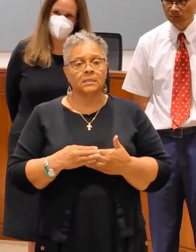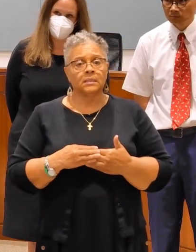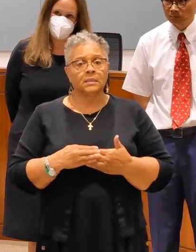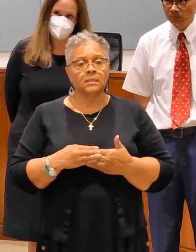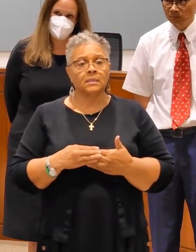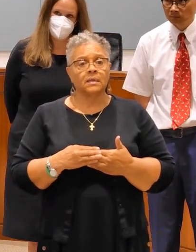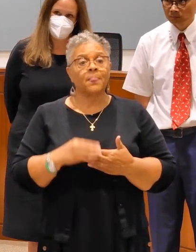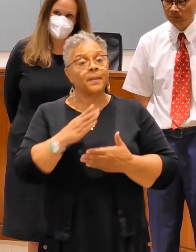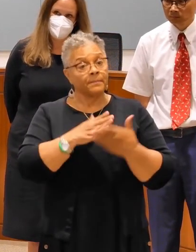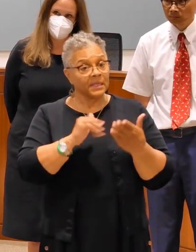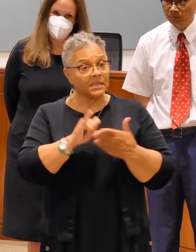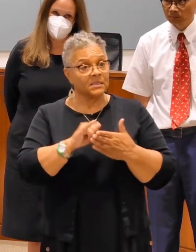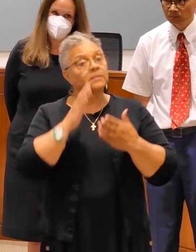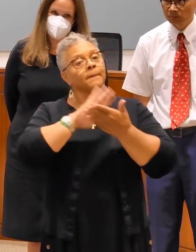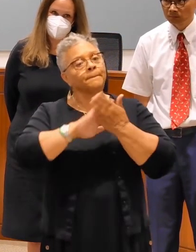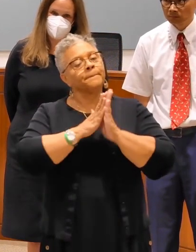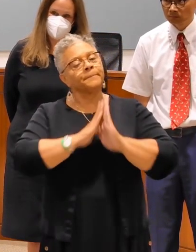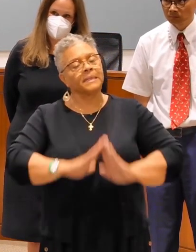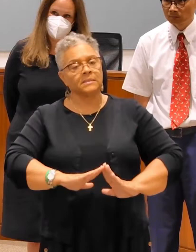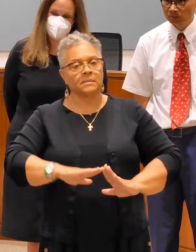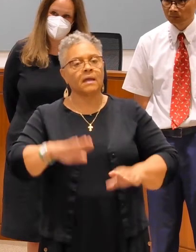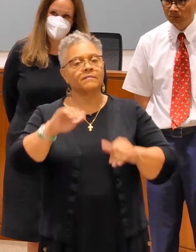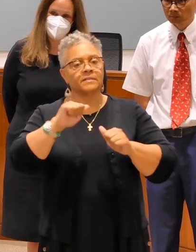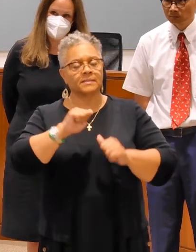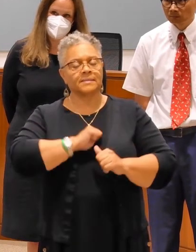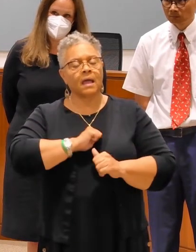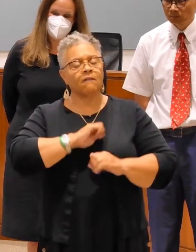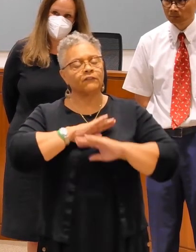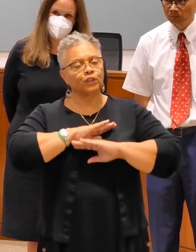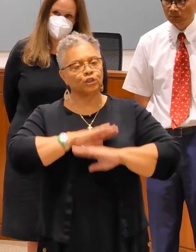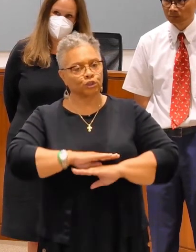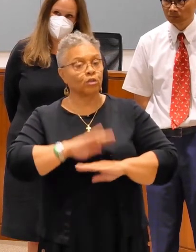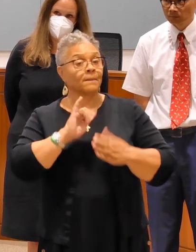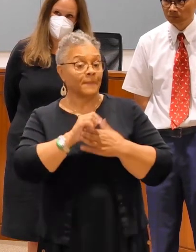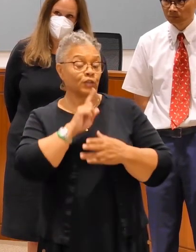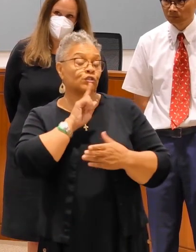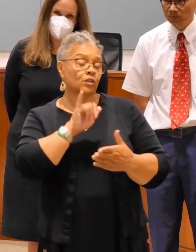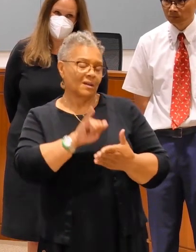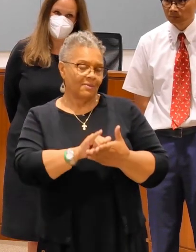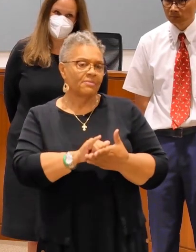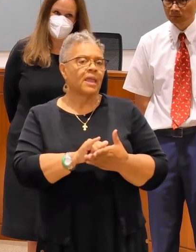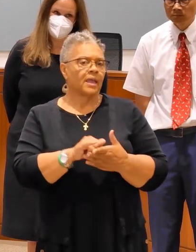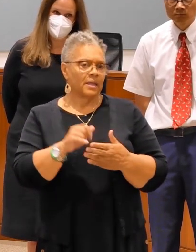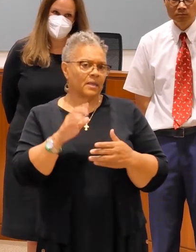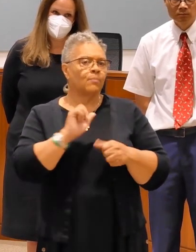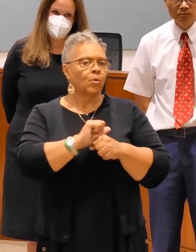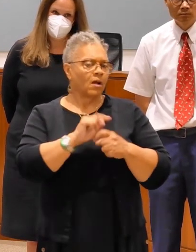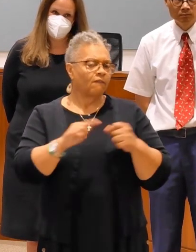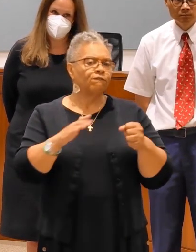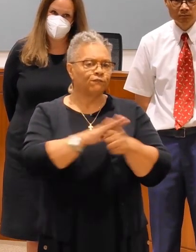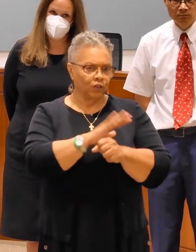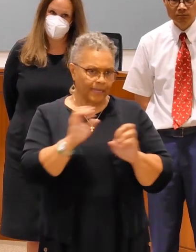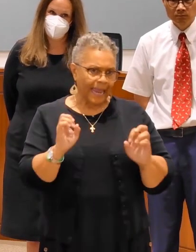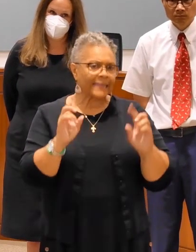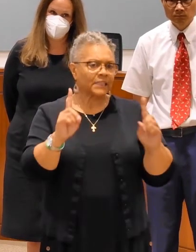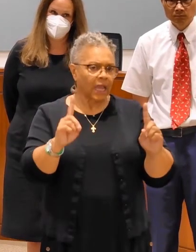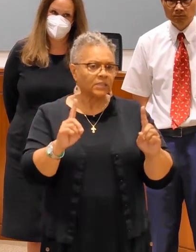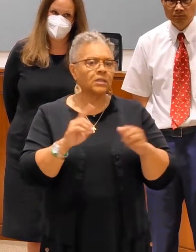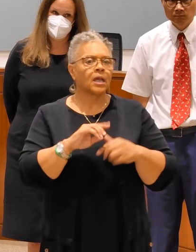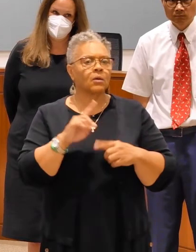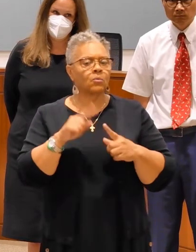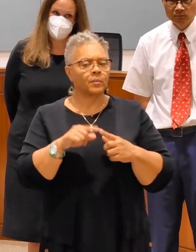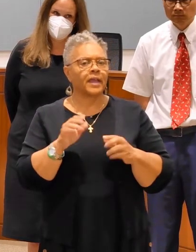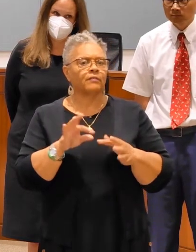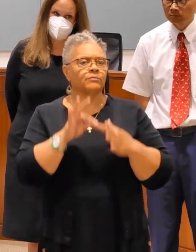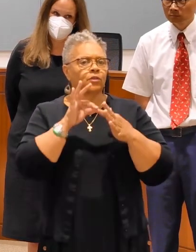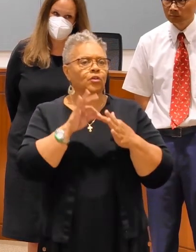The piece of self-insured is that making certain that our population of employees is fully educated. When we have certain